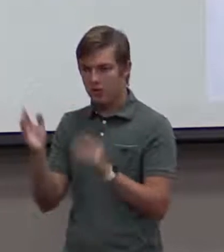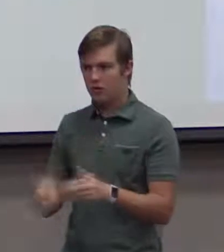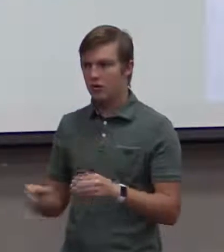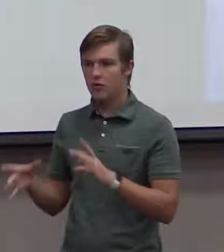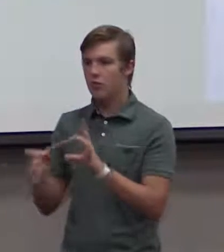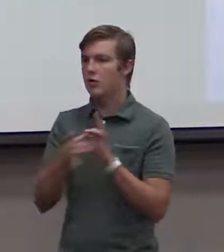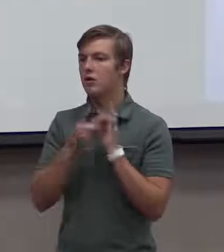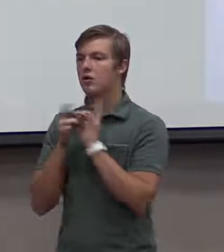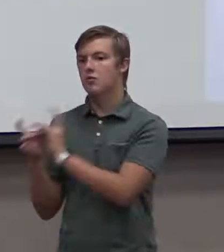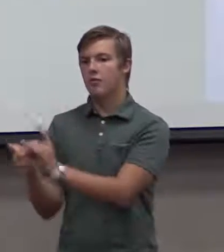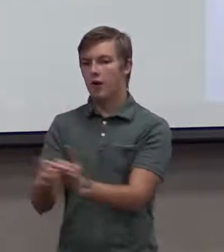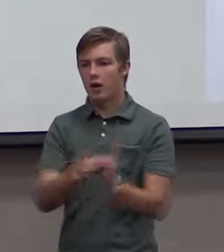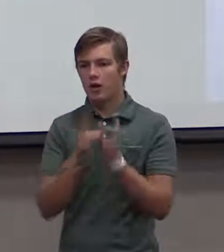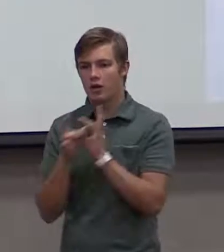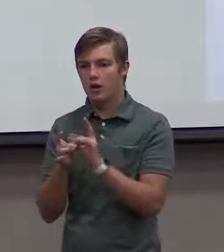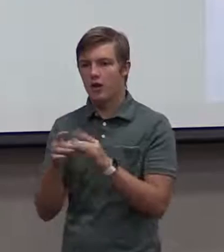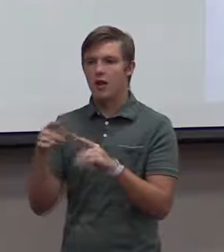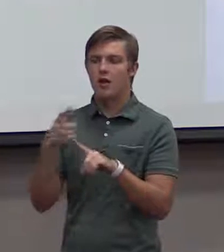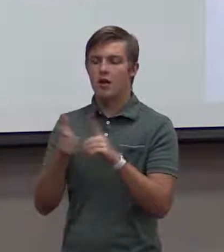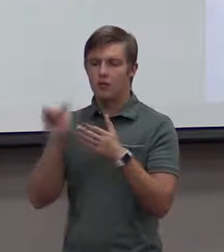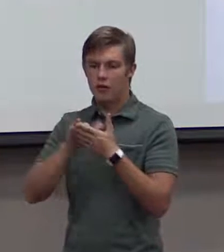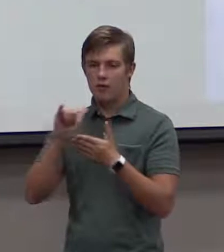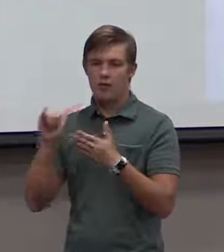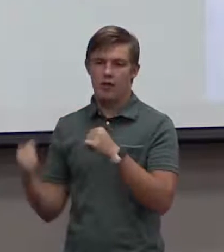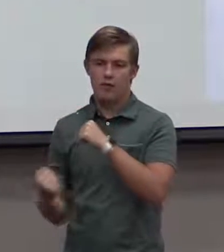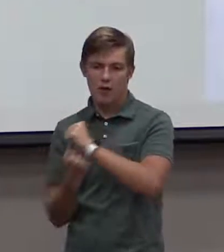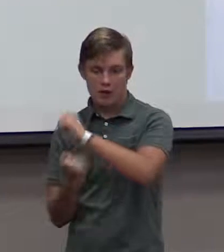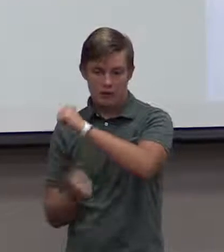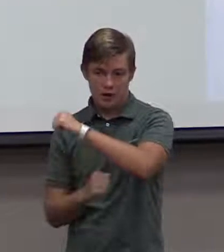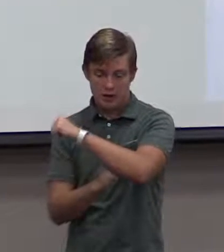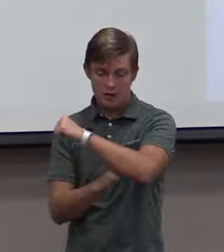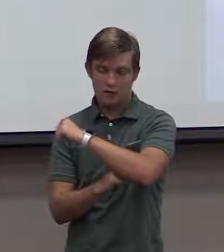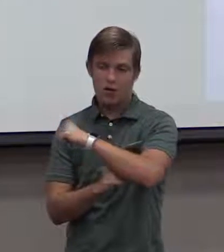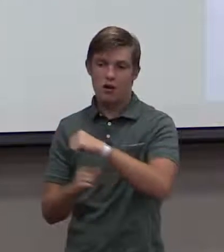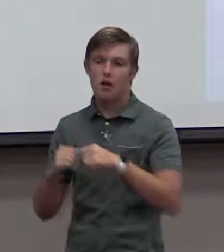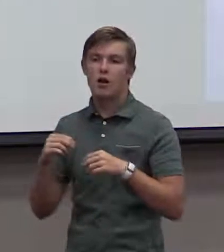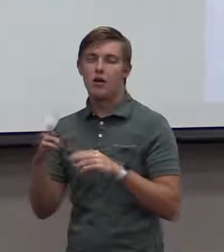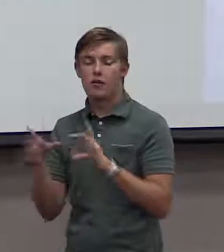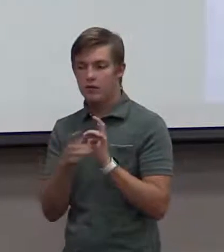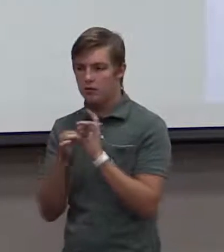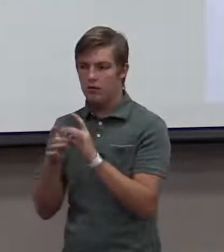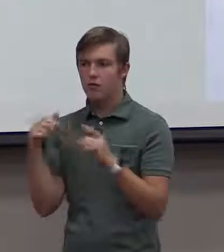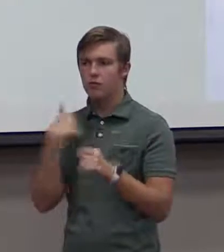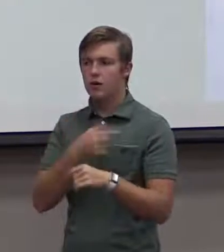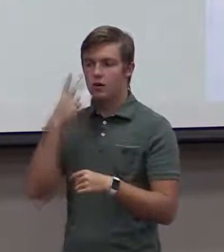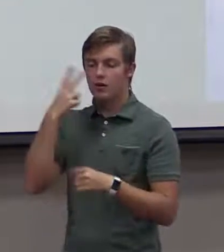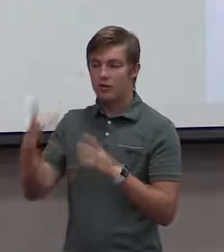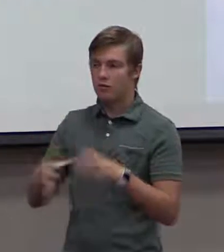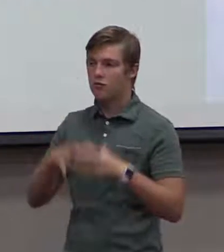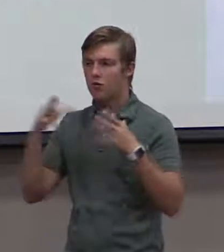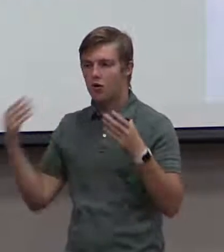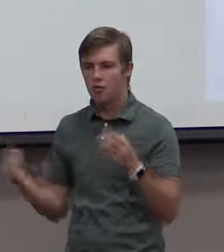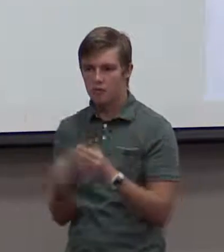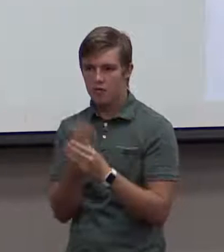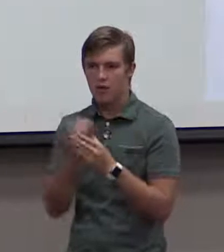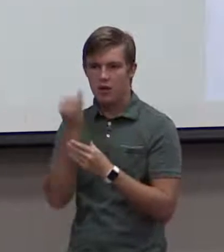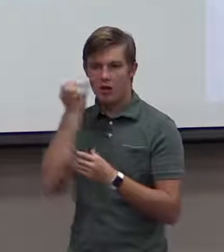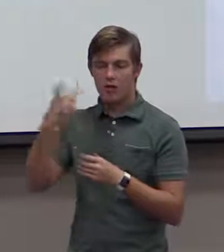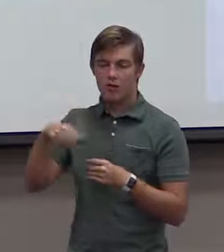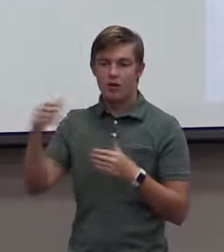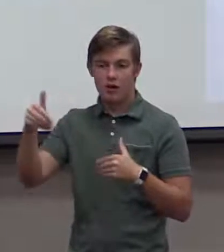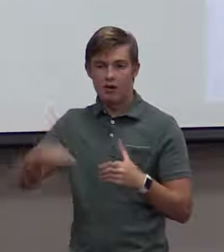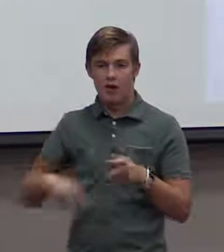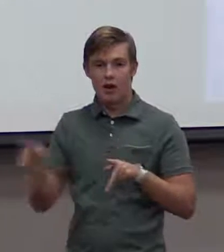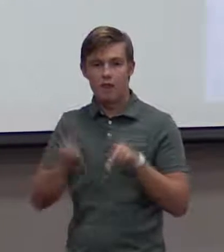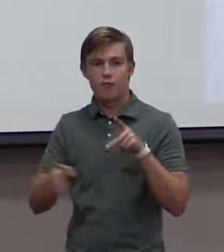unified together, and from that foundation of unity, we're seeing this growth. If you're inviting people to come over for dinner with your